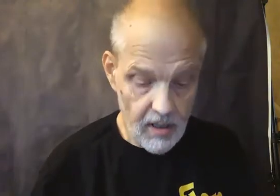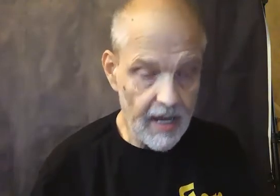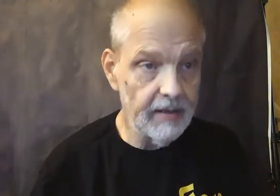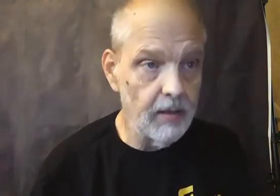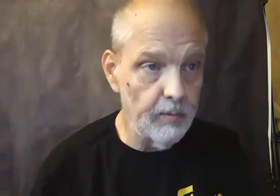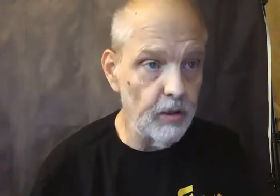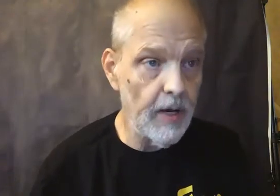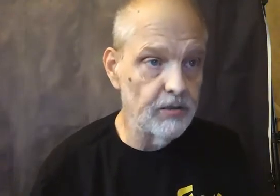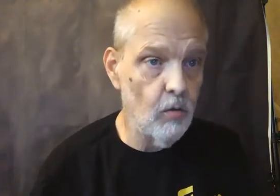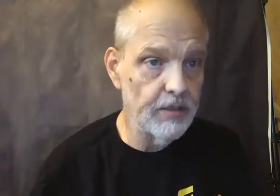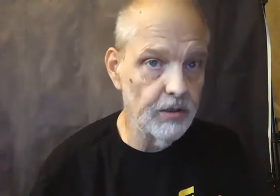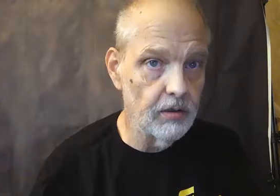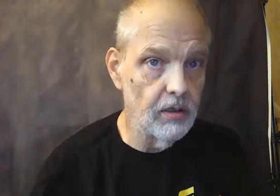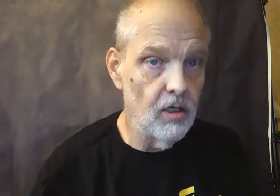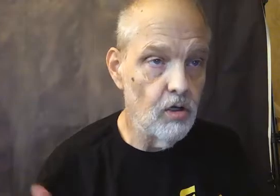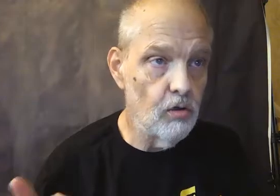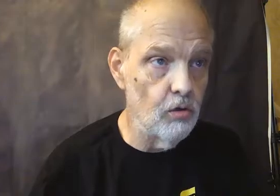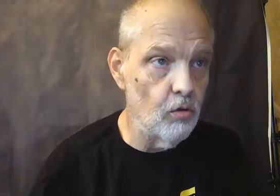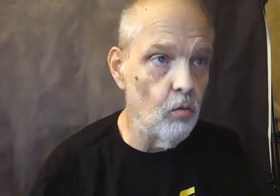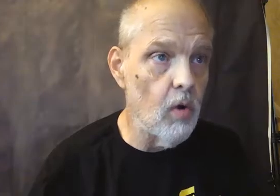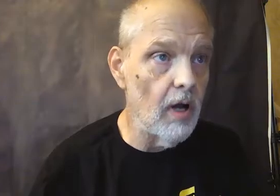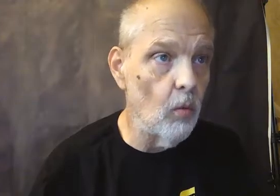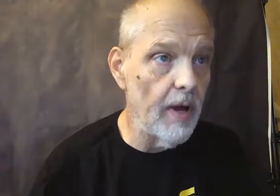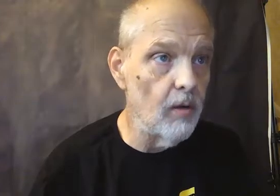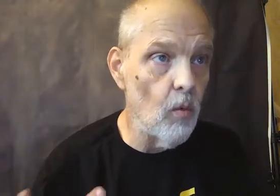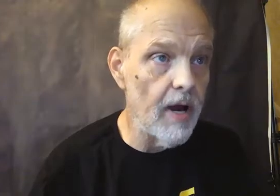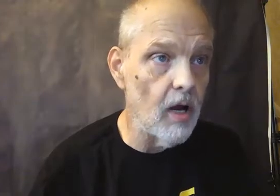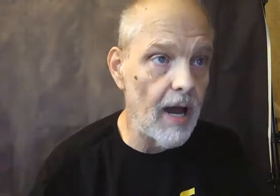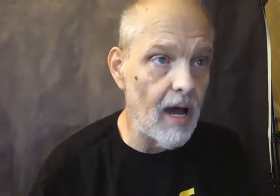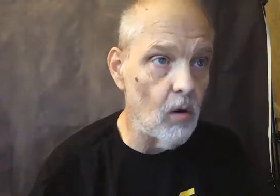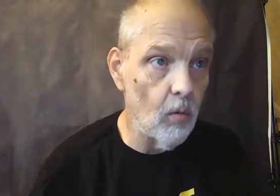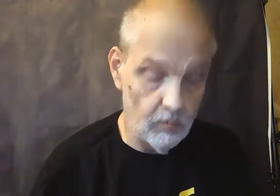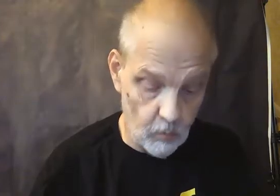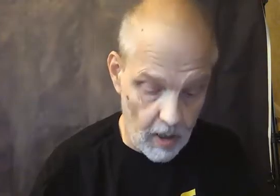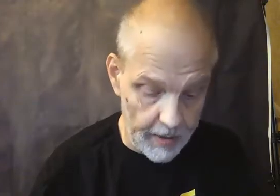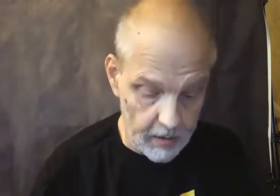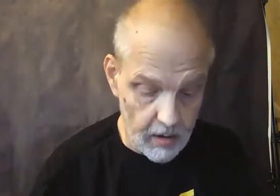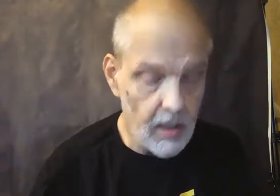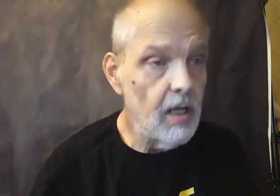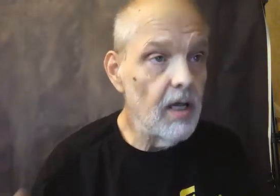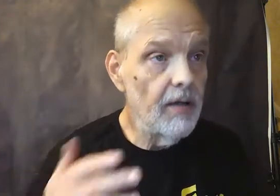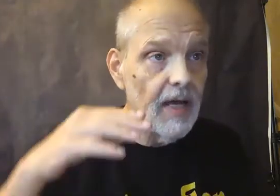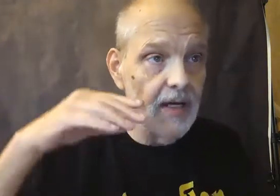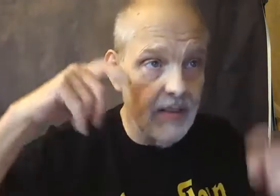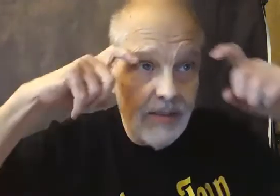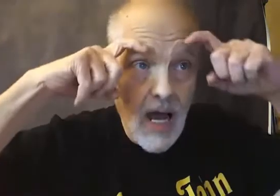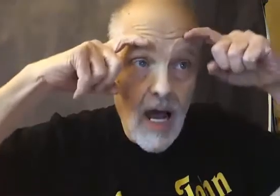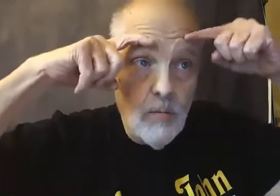a WH question, who, what, when, where, how, why, that is